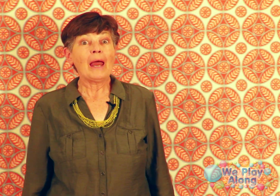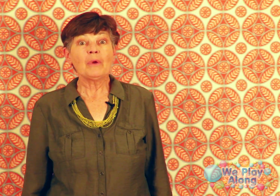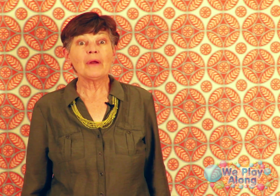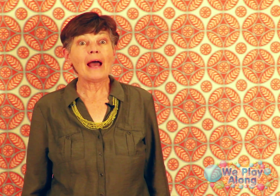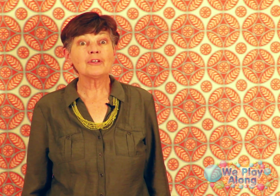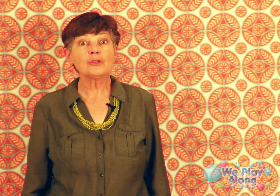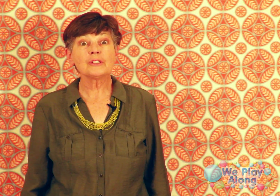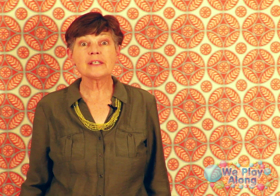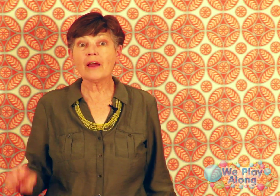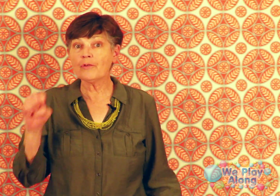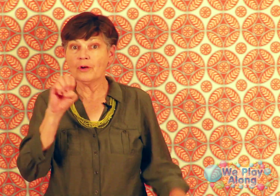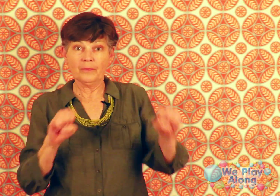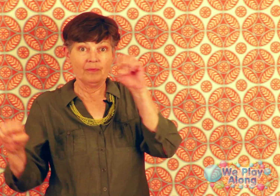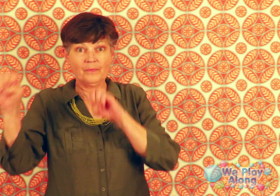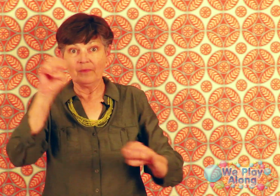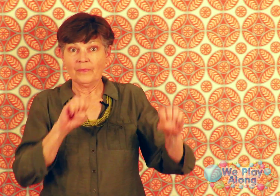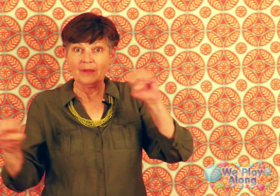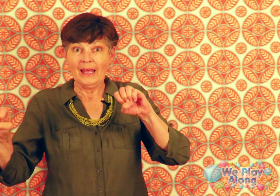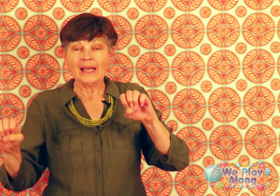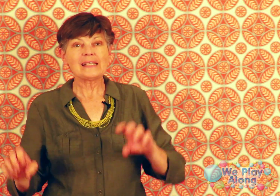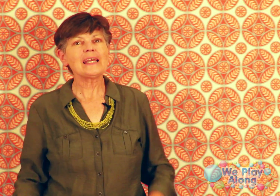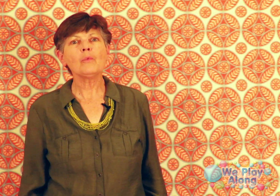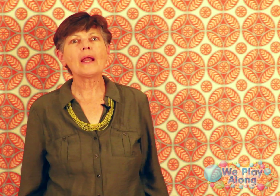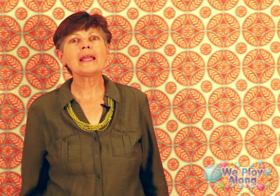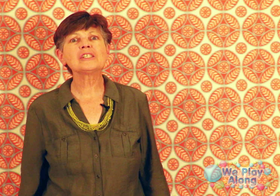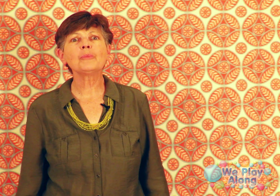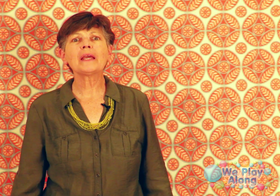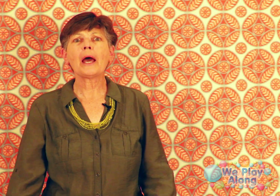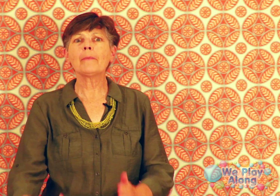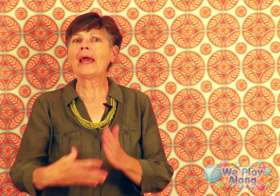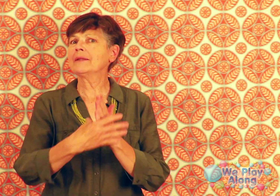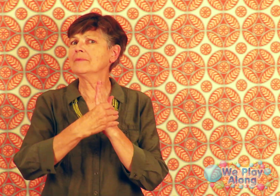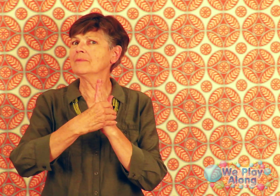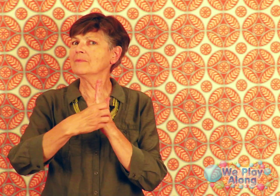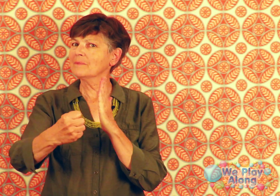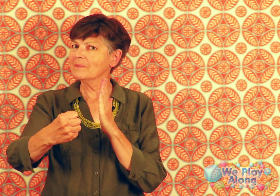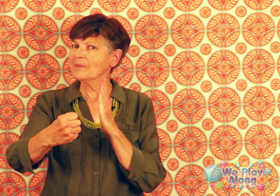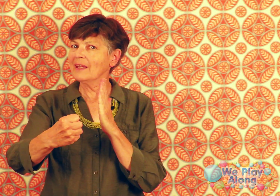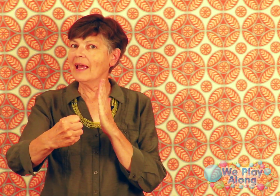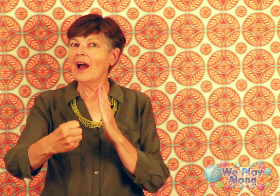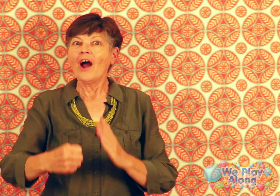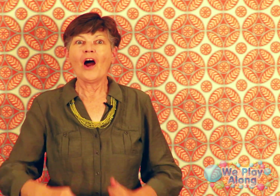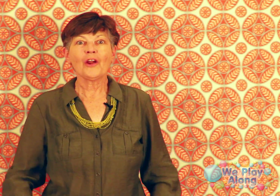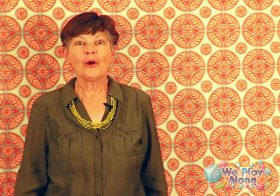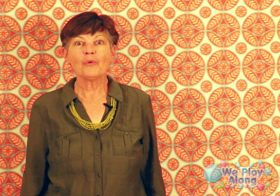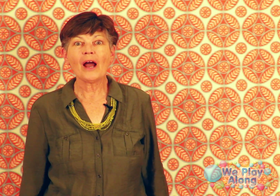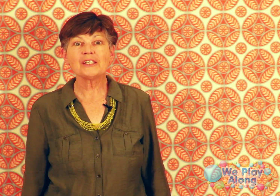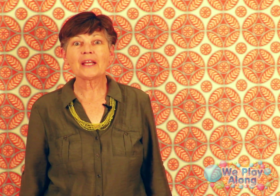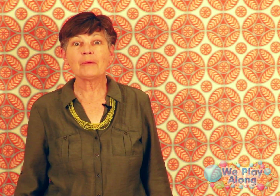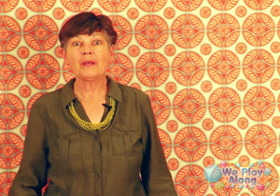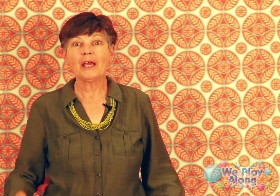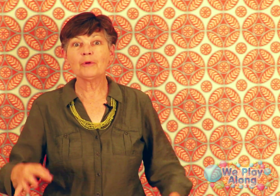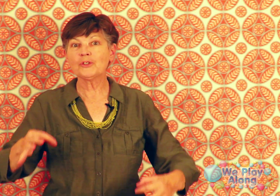we would have to do several, because he wanted us to become on our project and be able